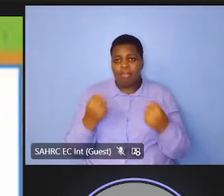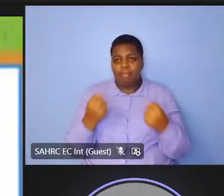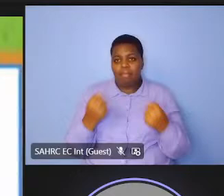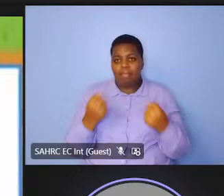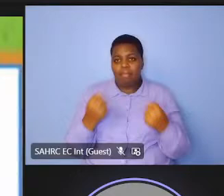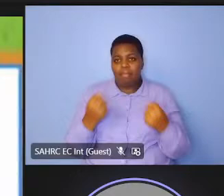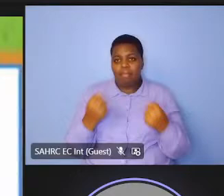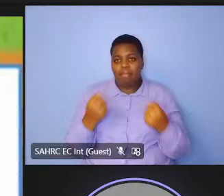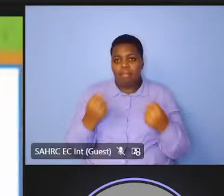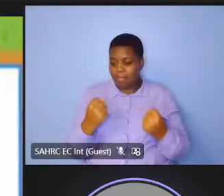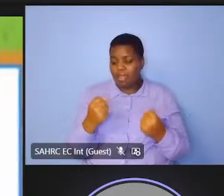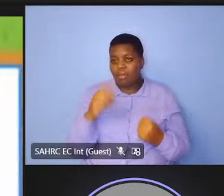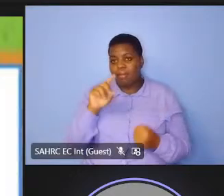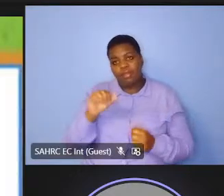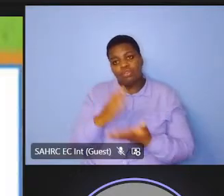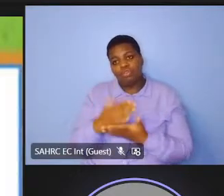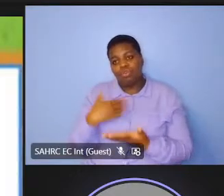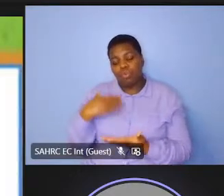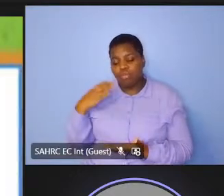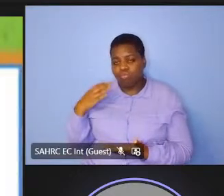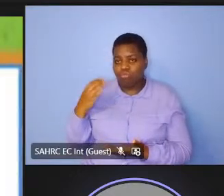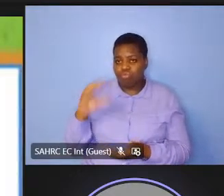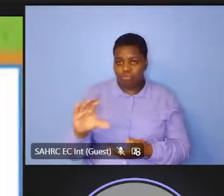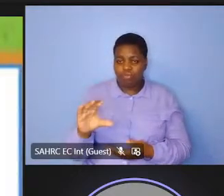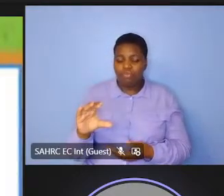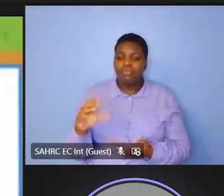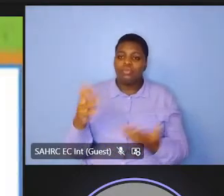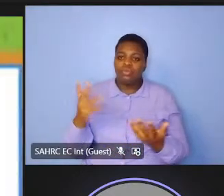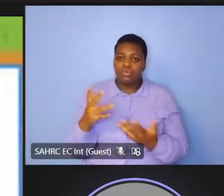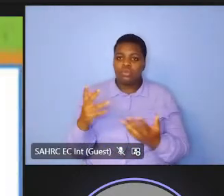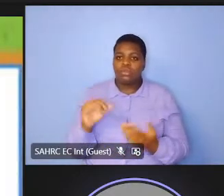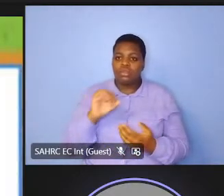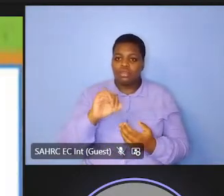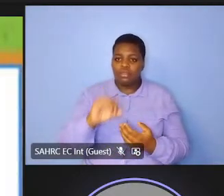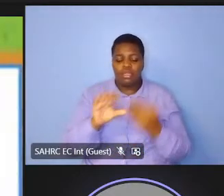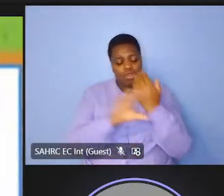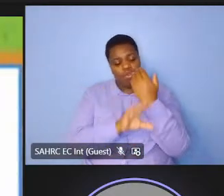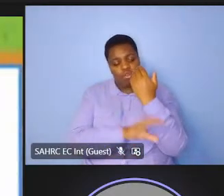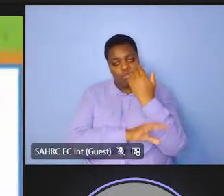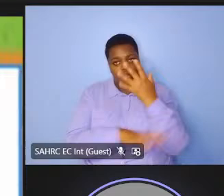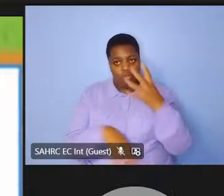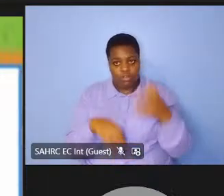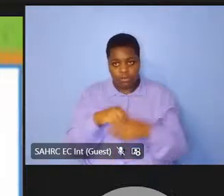power must be within the confines of our Constitution.